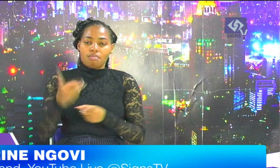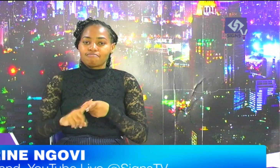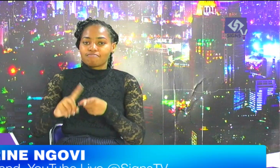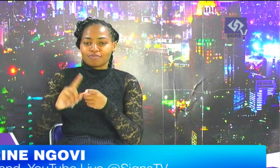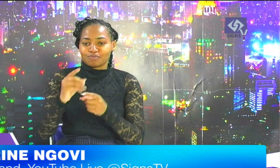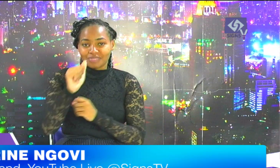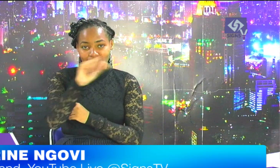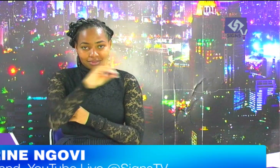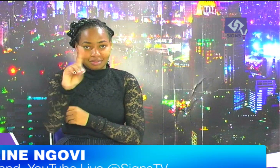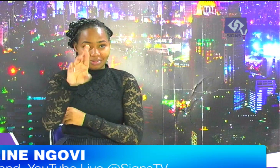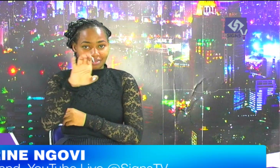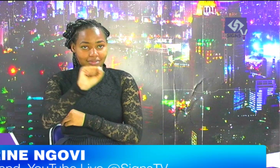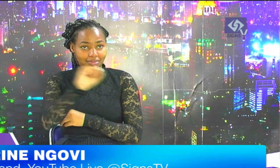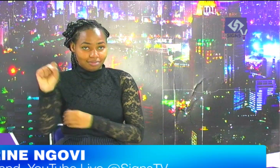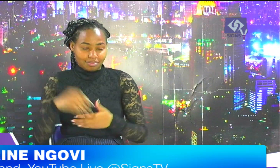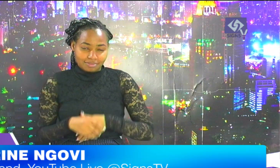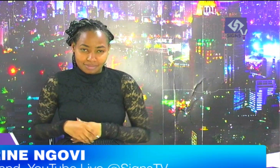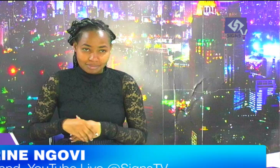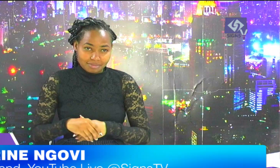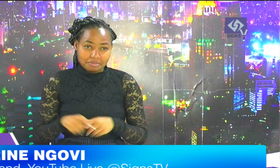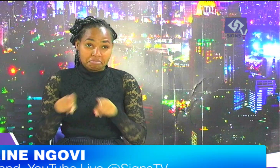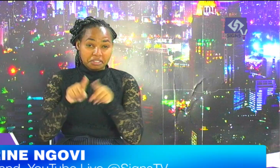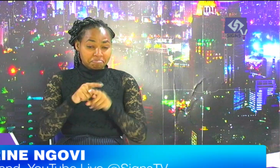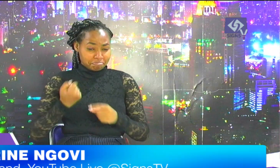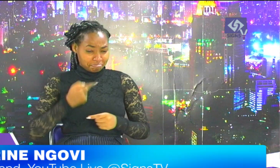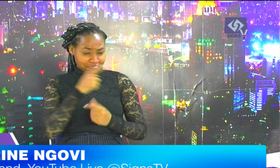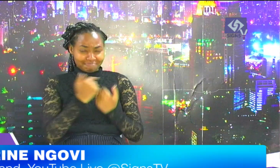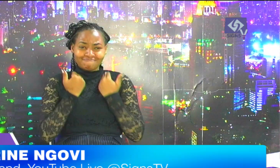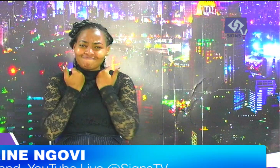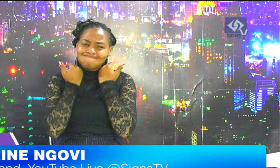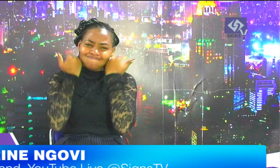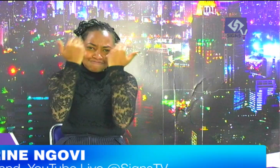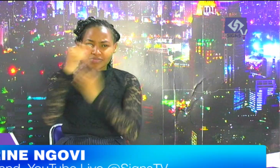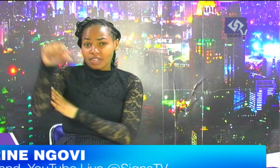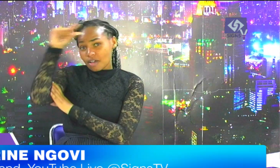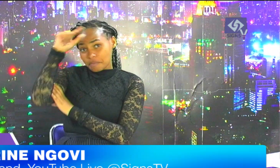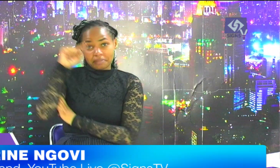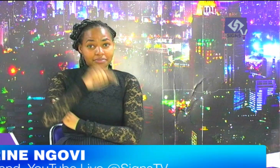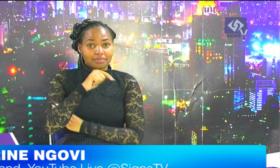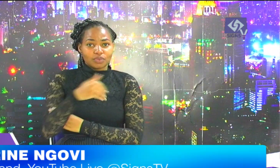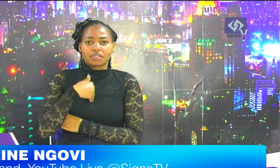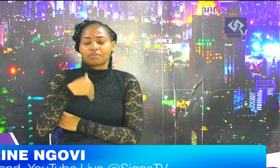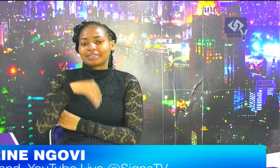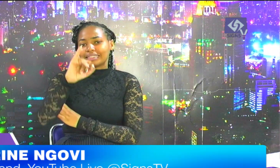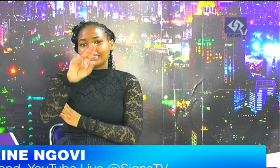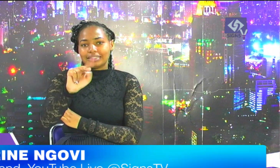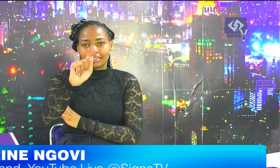the matter will be addressed. She stressed that the